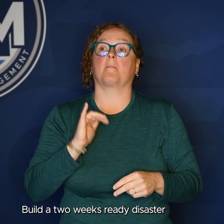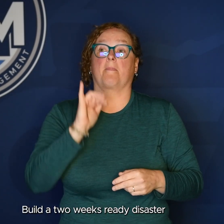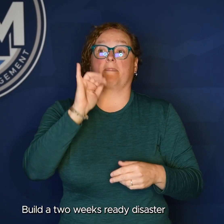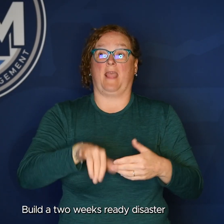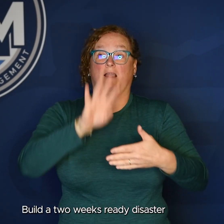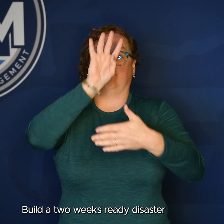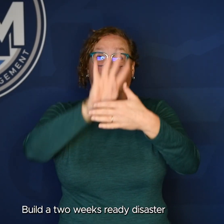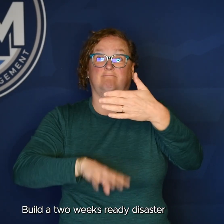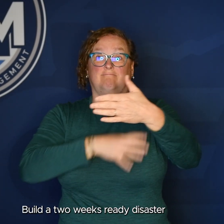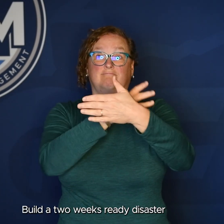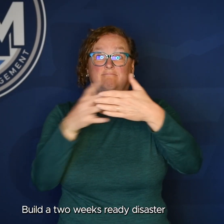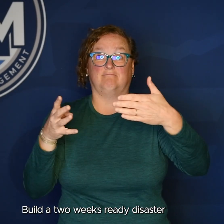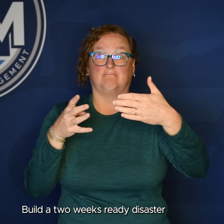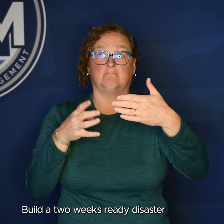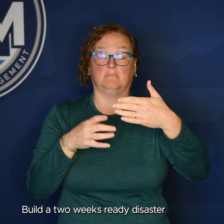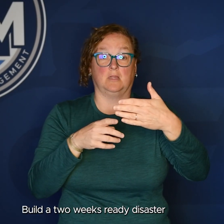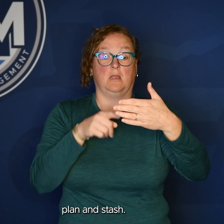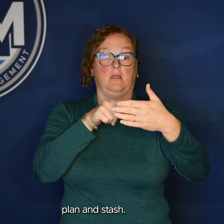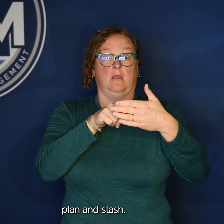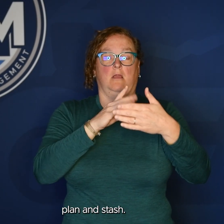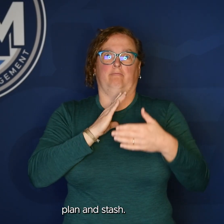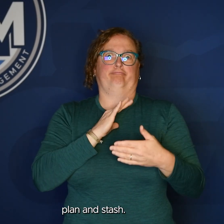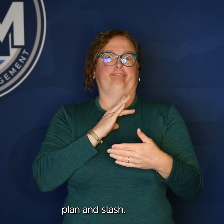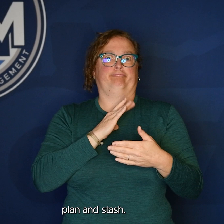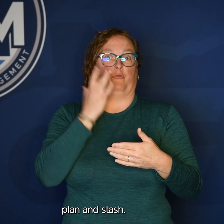Build a 2 weeks ready disaster plan and stash.